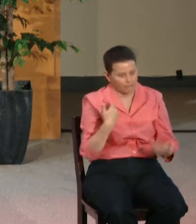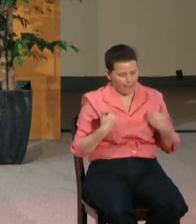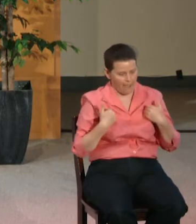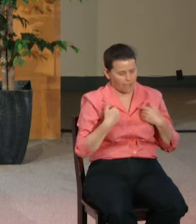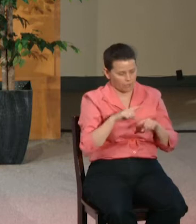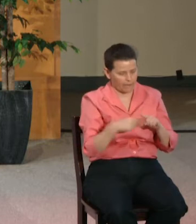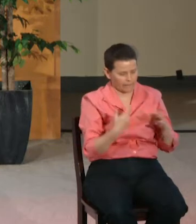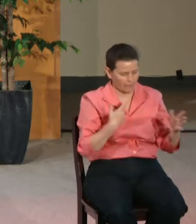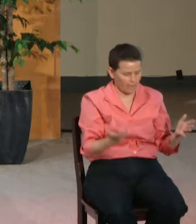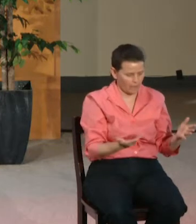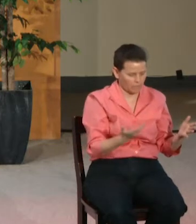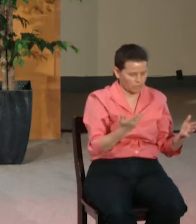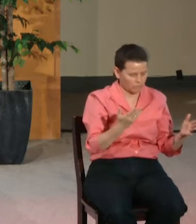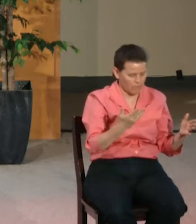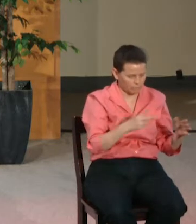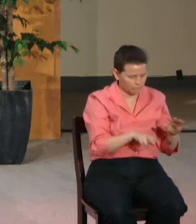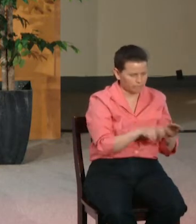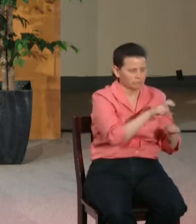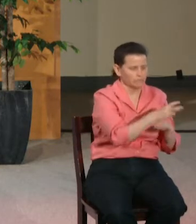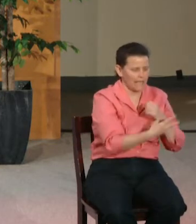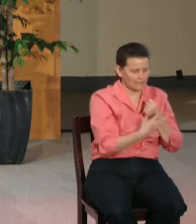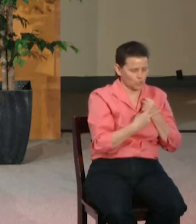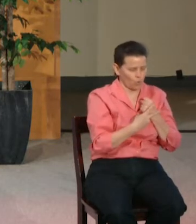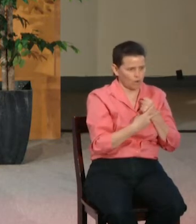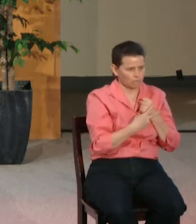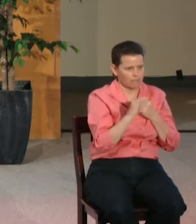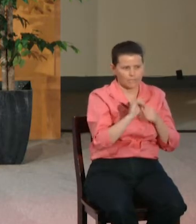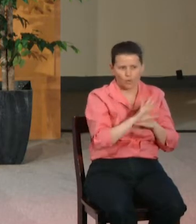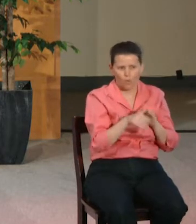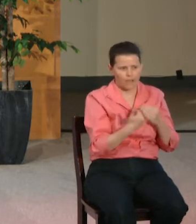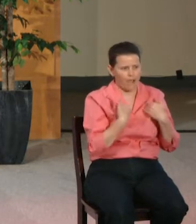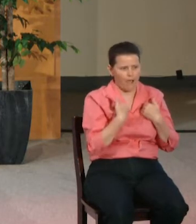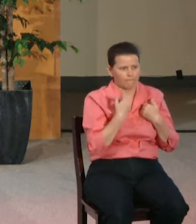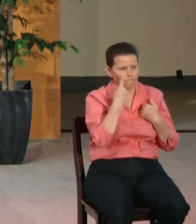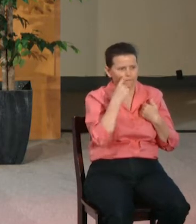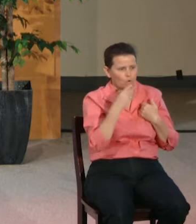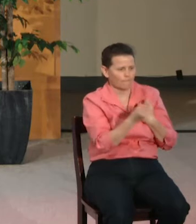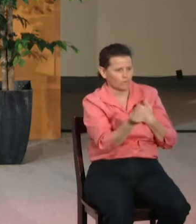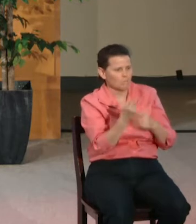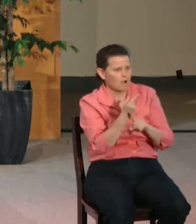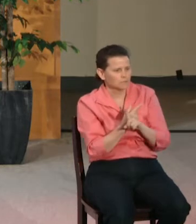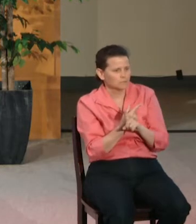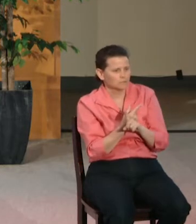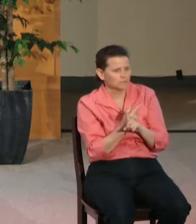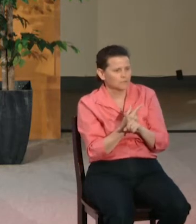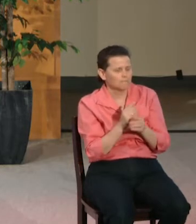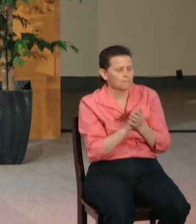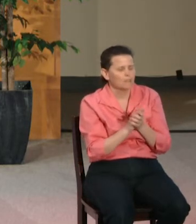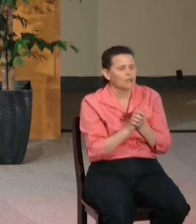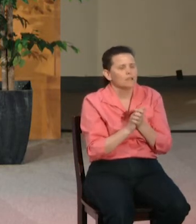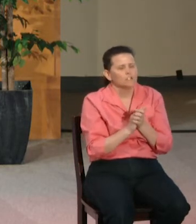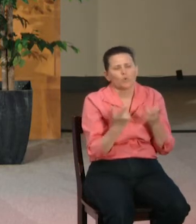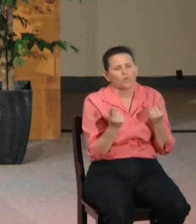water, the food that they've got stored away, that's all the food they're going to have for a few months. And so what they're doing is they're moving